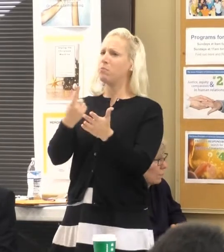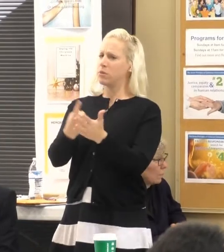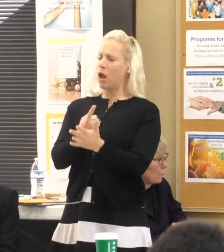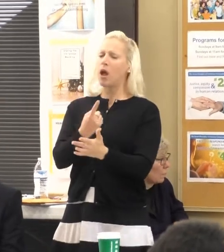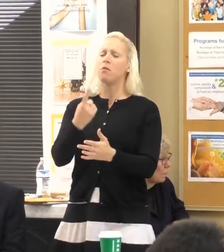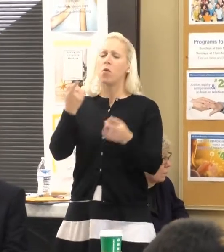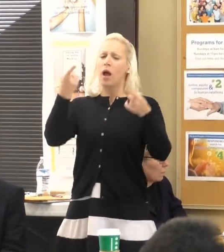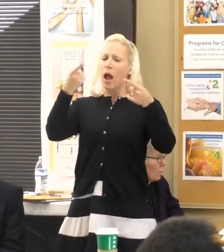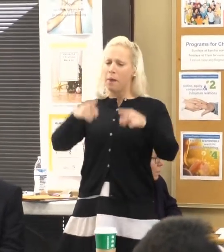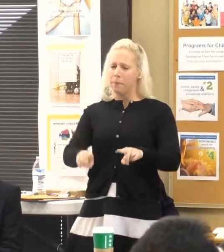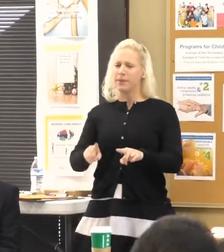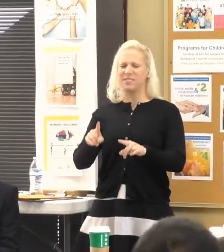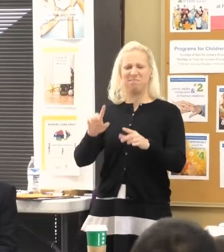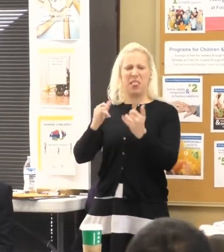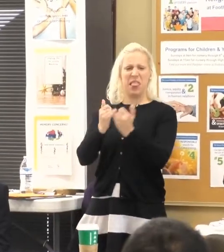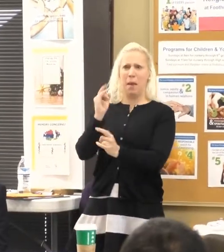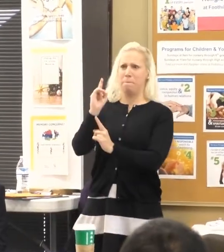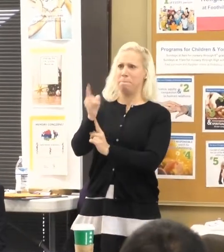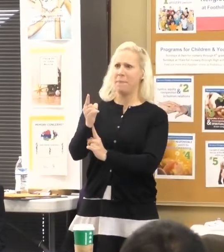Also,